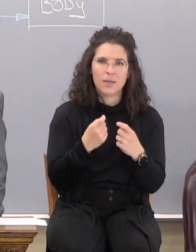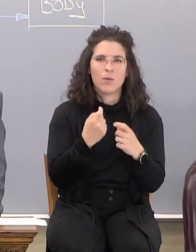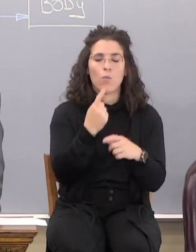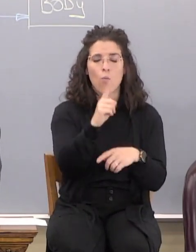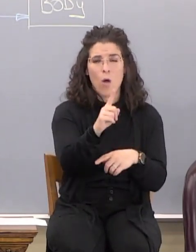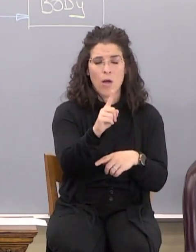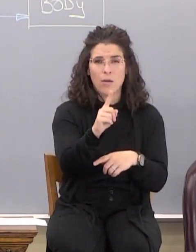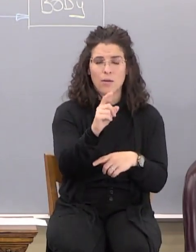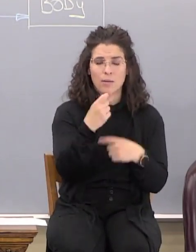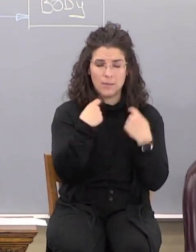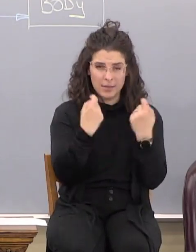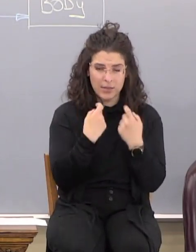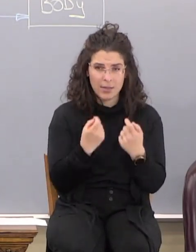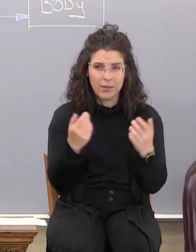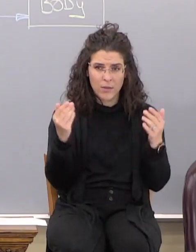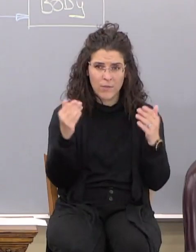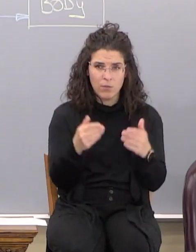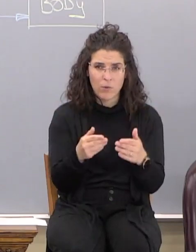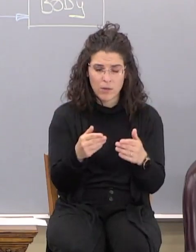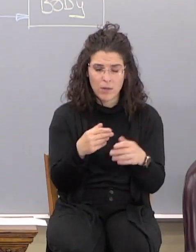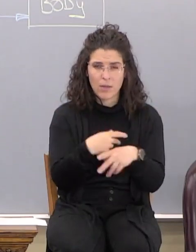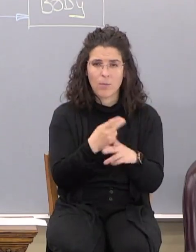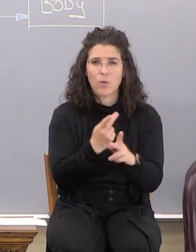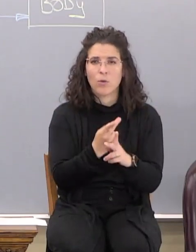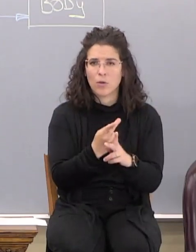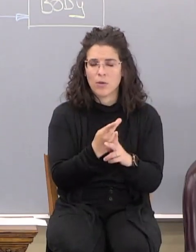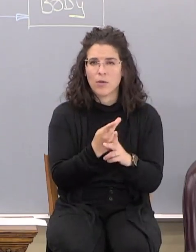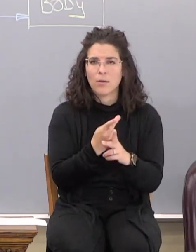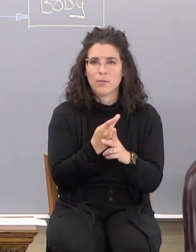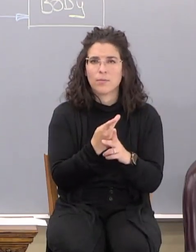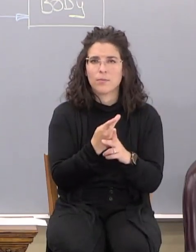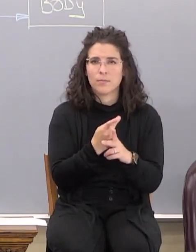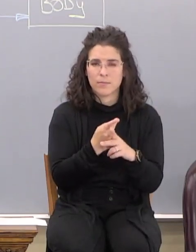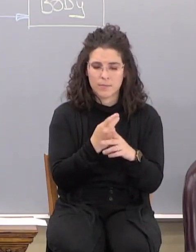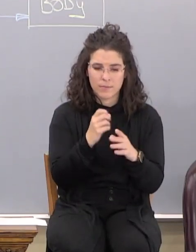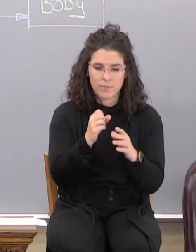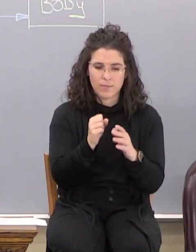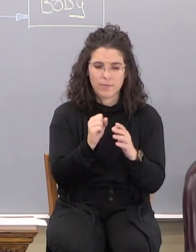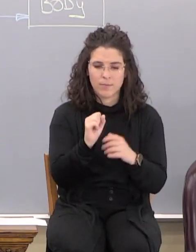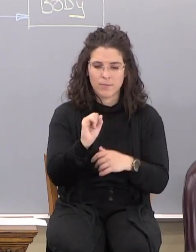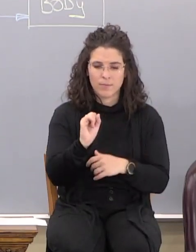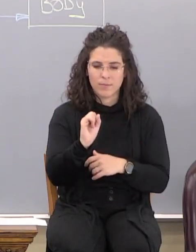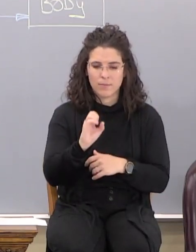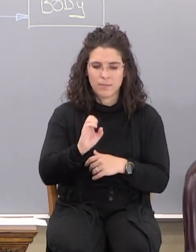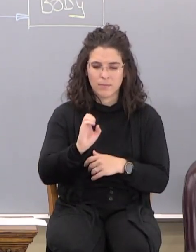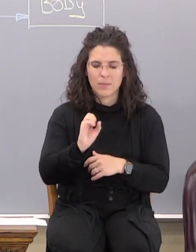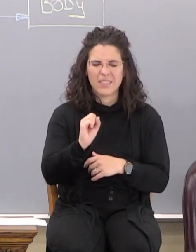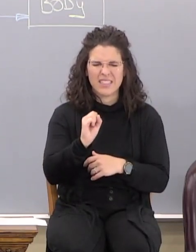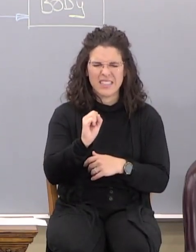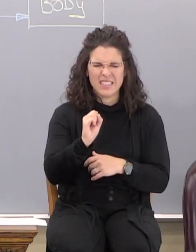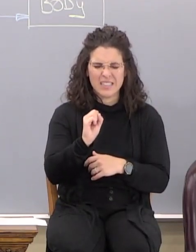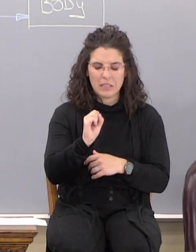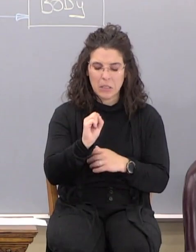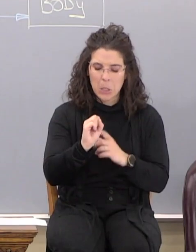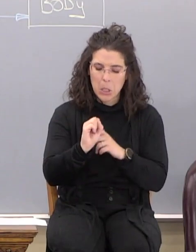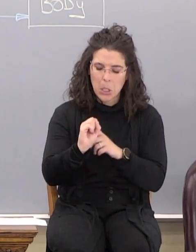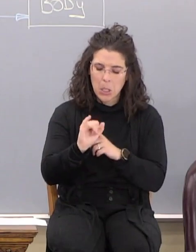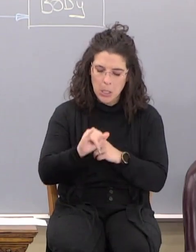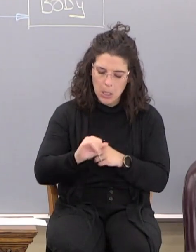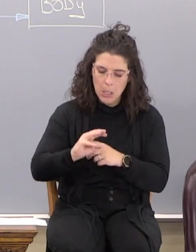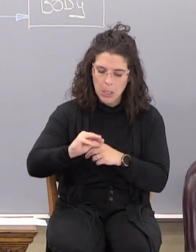singular is the core that produces the symptoms. Sins are the